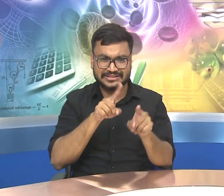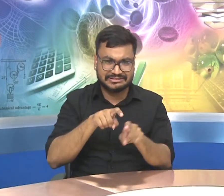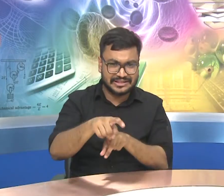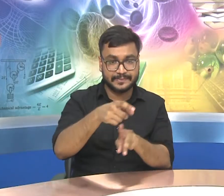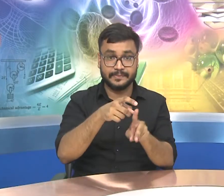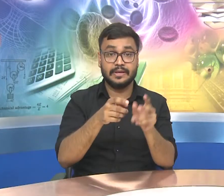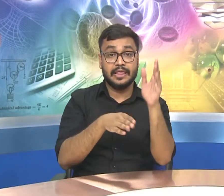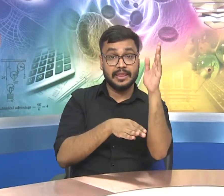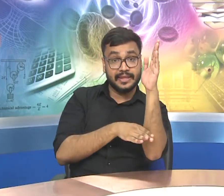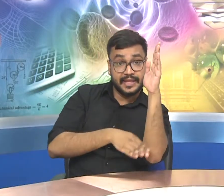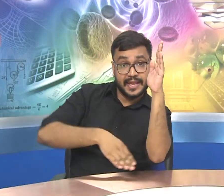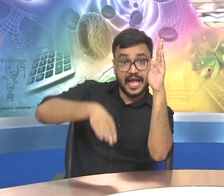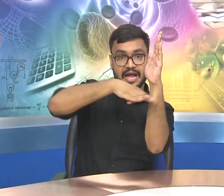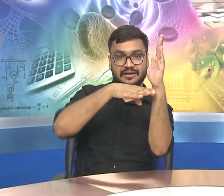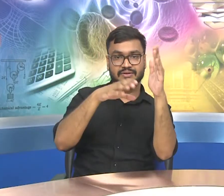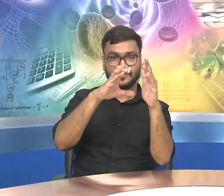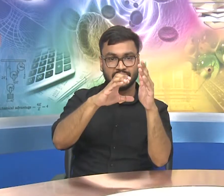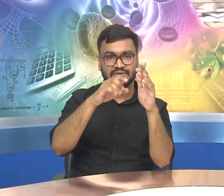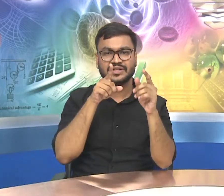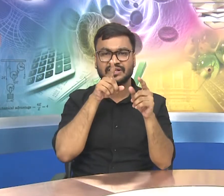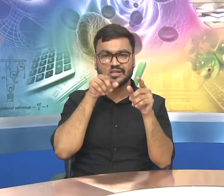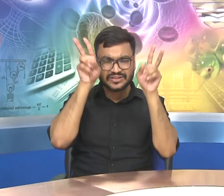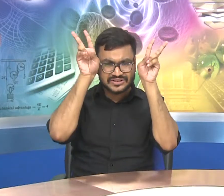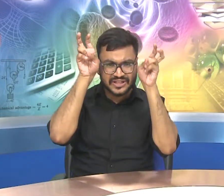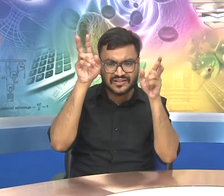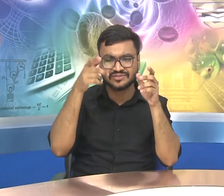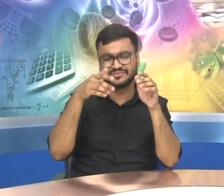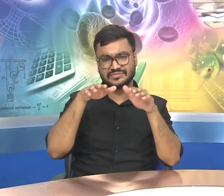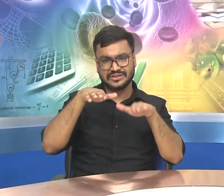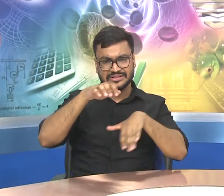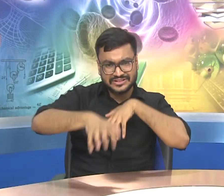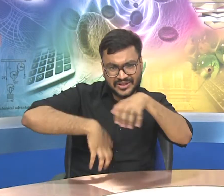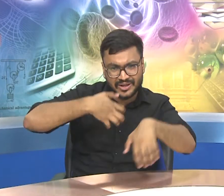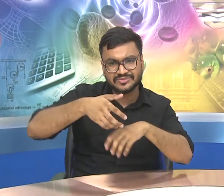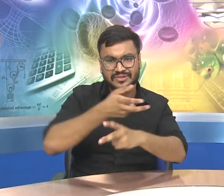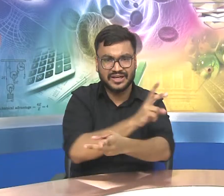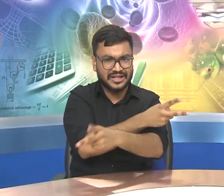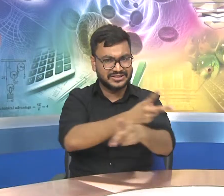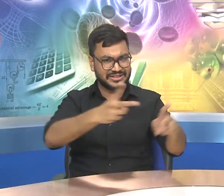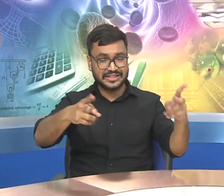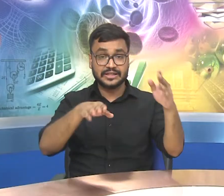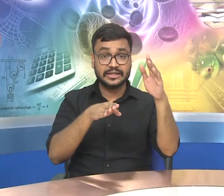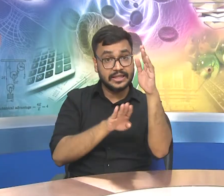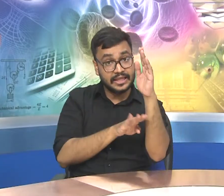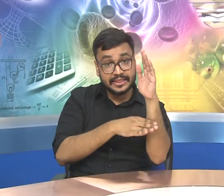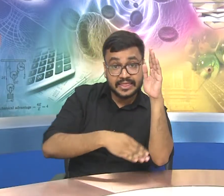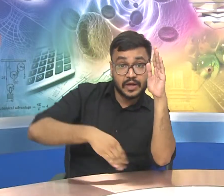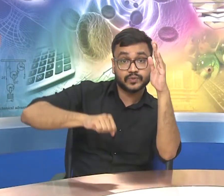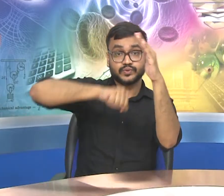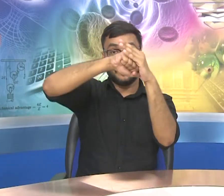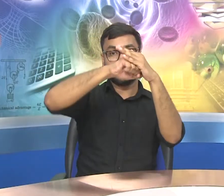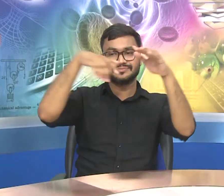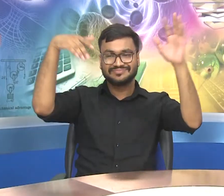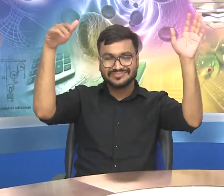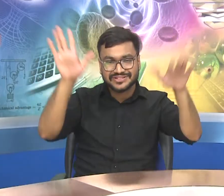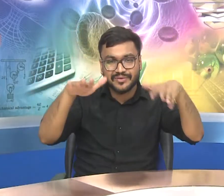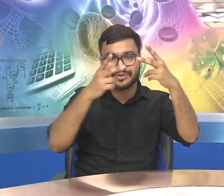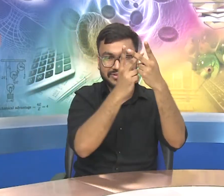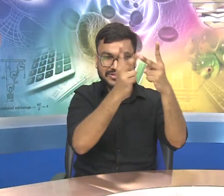first come plants, then herbivorous and then carnivorous, and after top carnivorous.